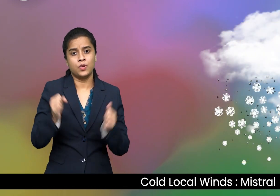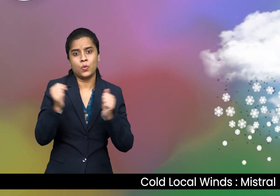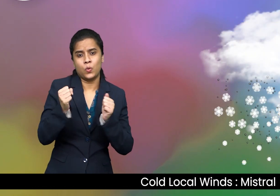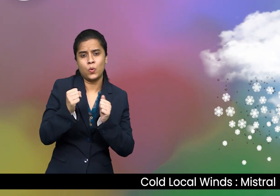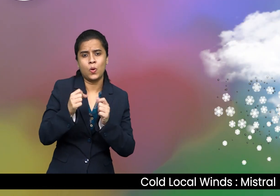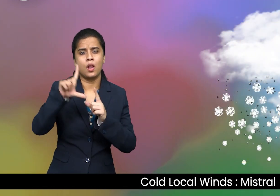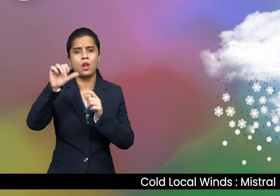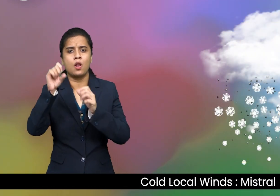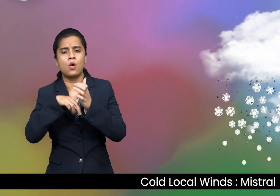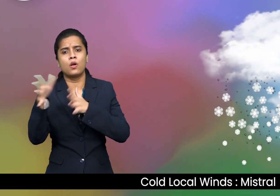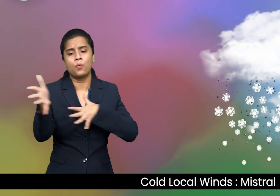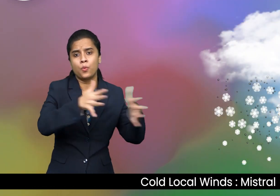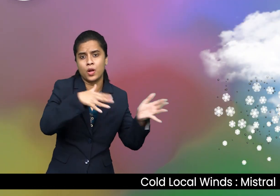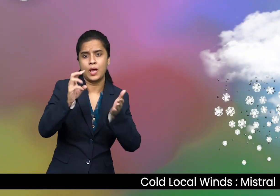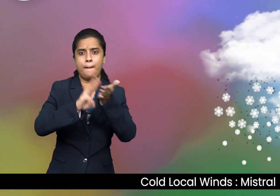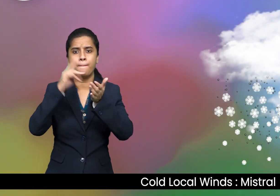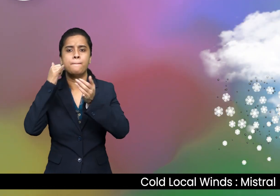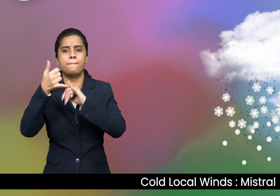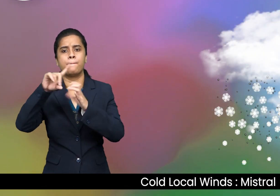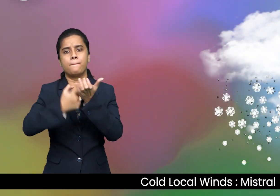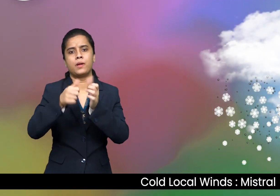Cold local winds, Mistral.